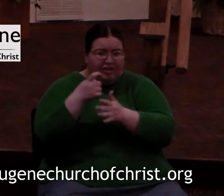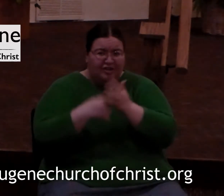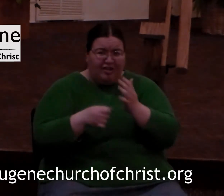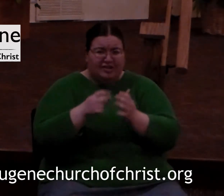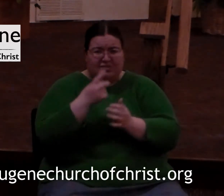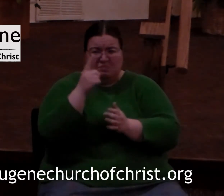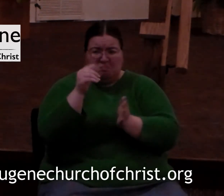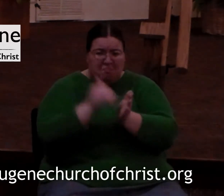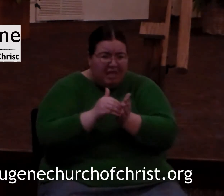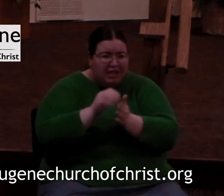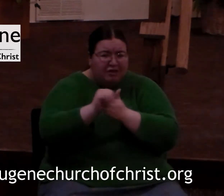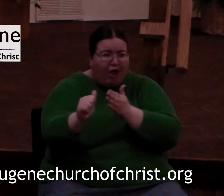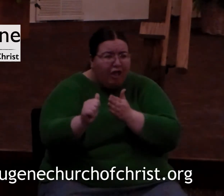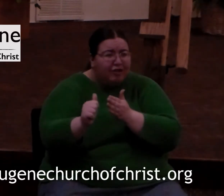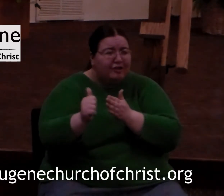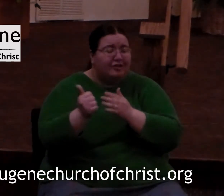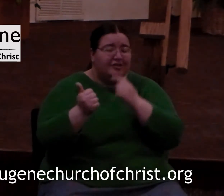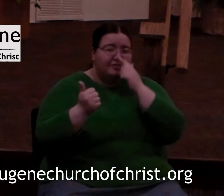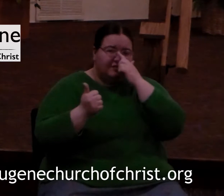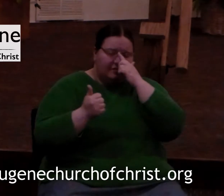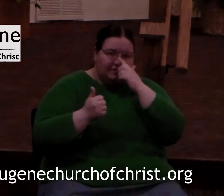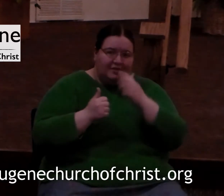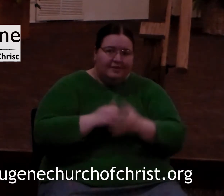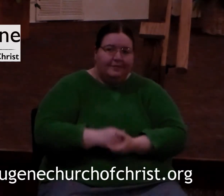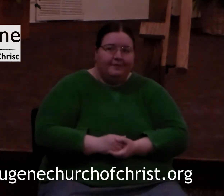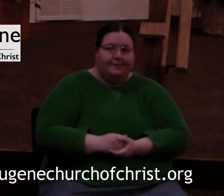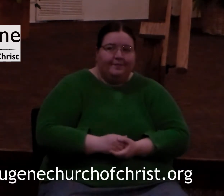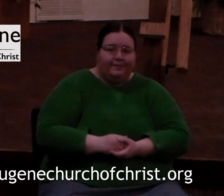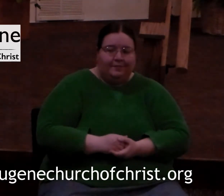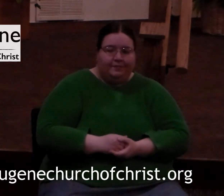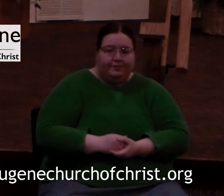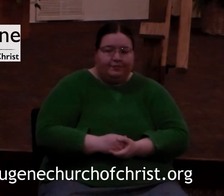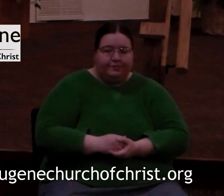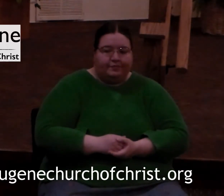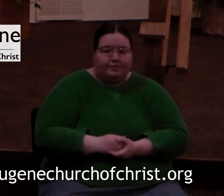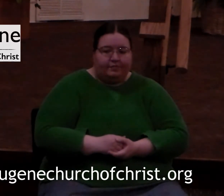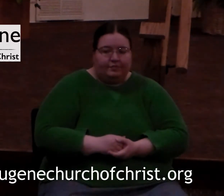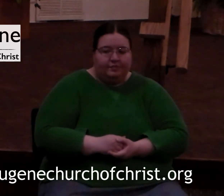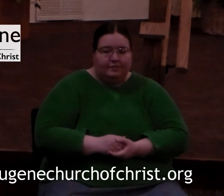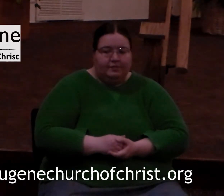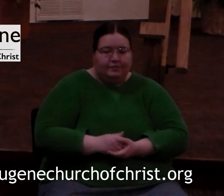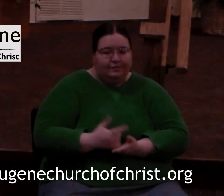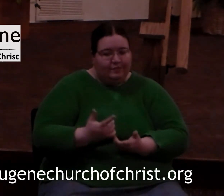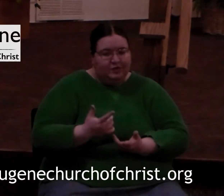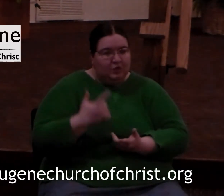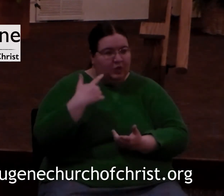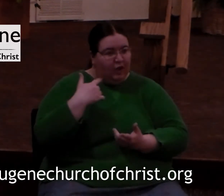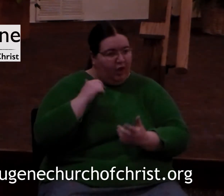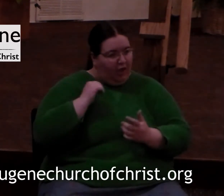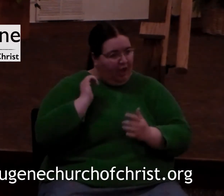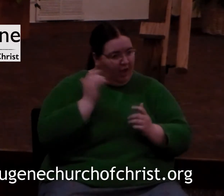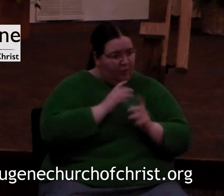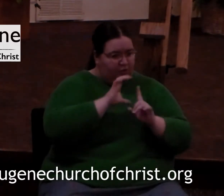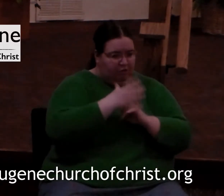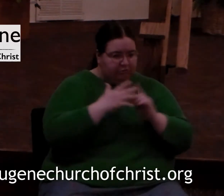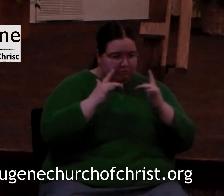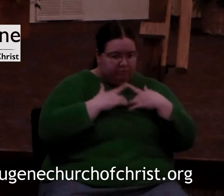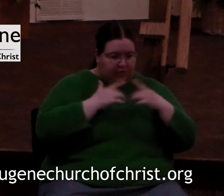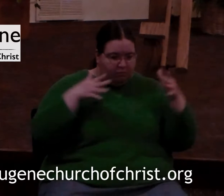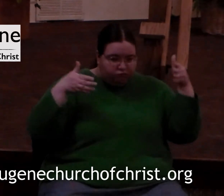We're all about stuff as a society. And James would write to us here, no, that's not who we need to be. And